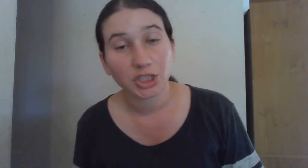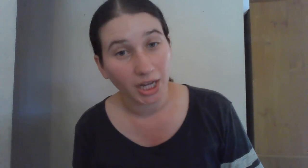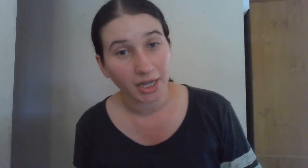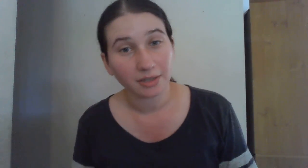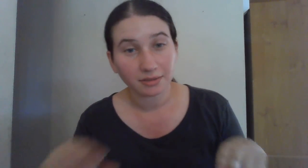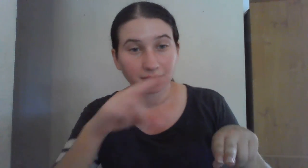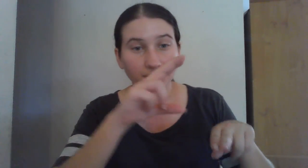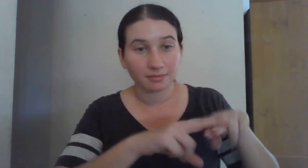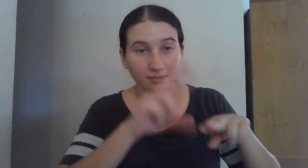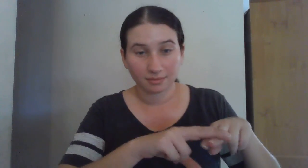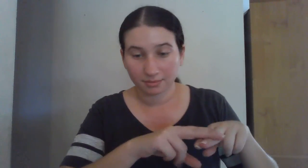Chair.